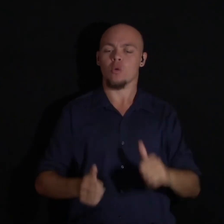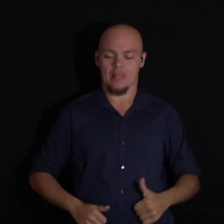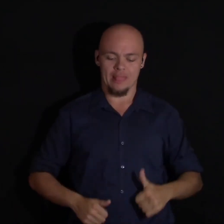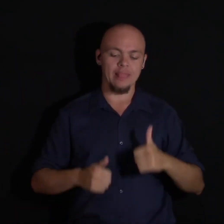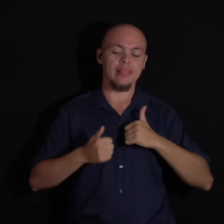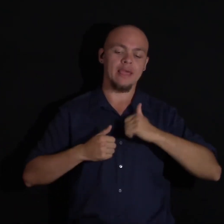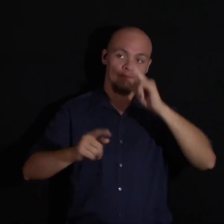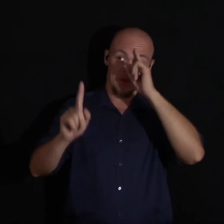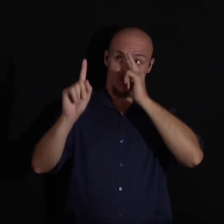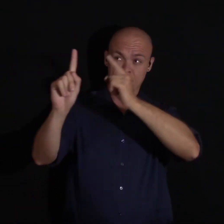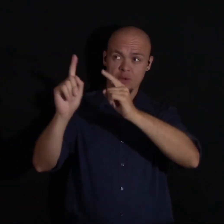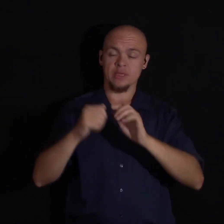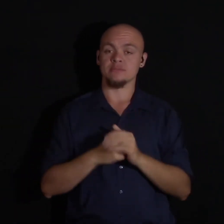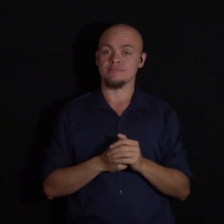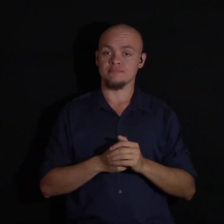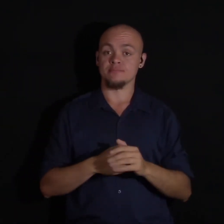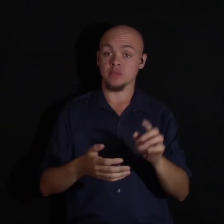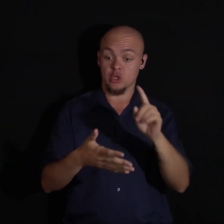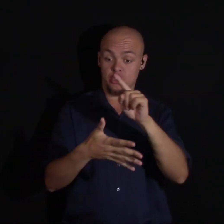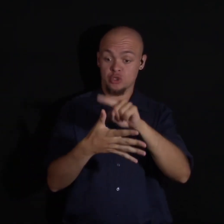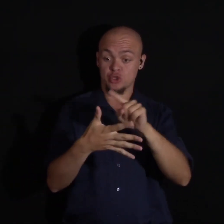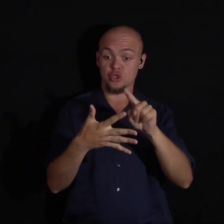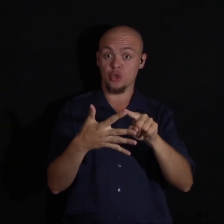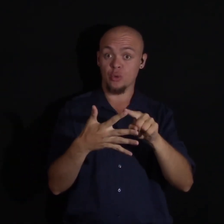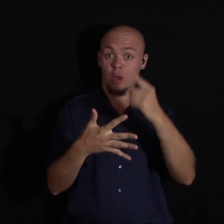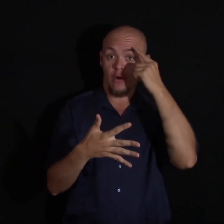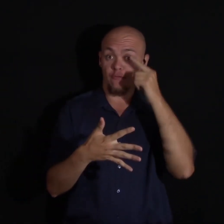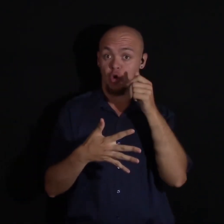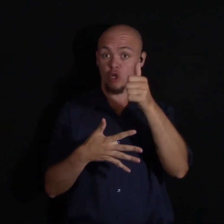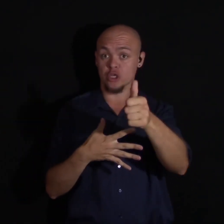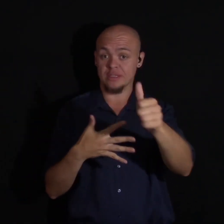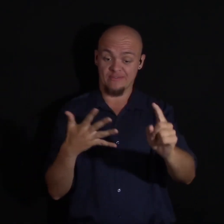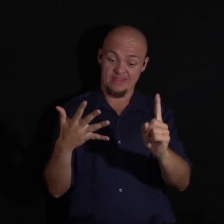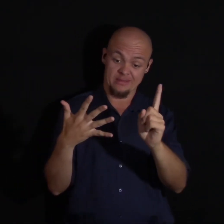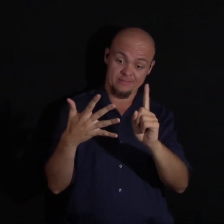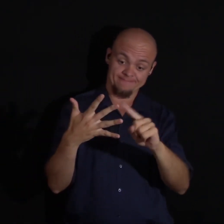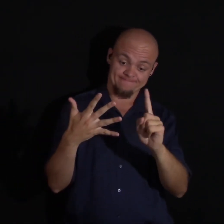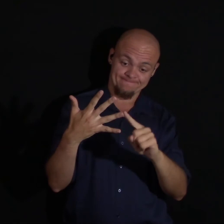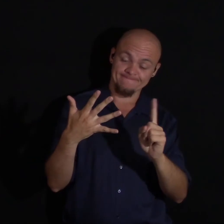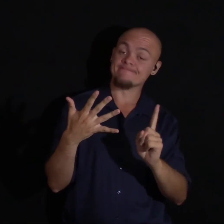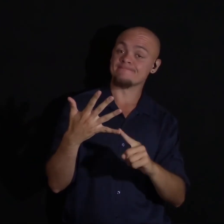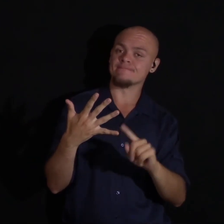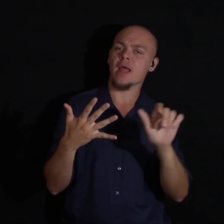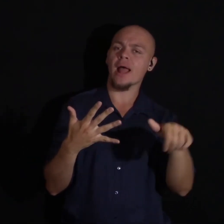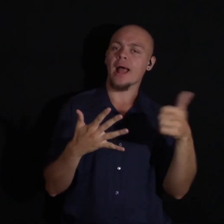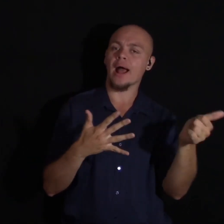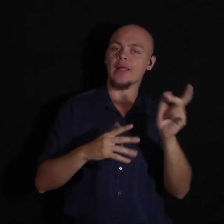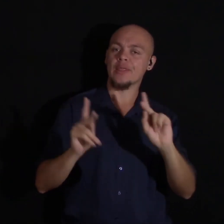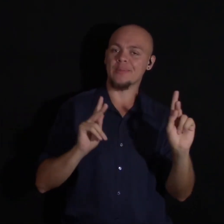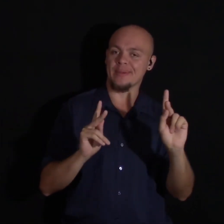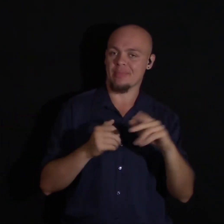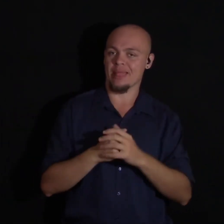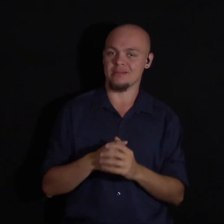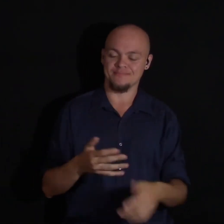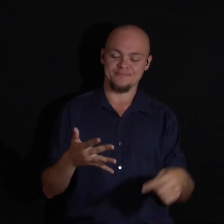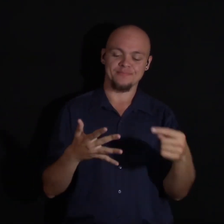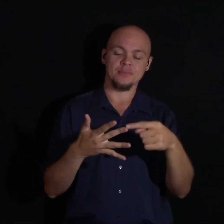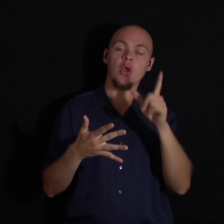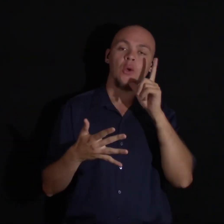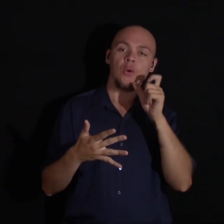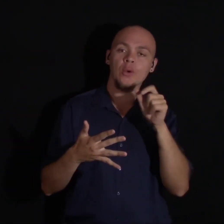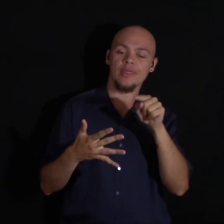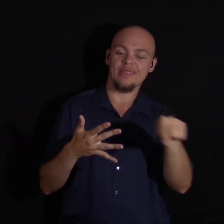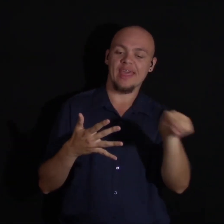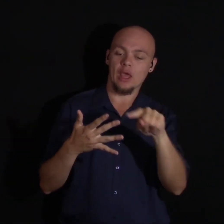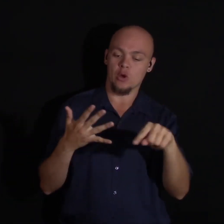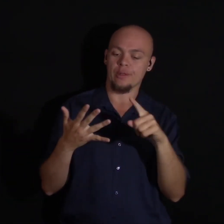is, only 2 are about yourself. The others, 3 of them, are about other people. Who they are, what they want